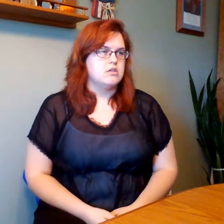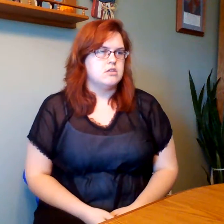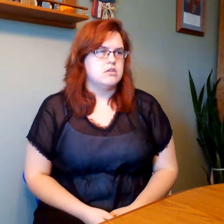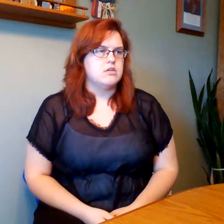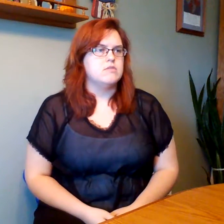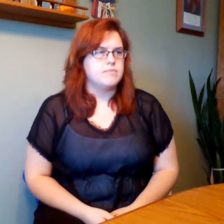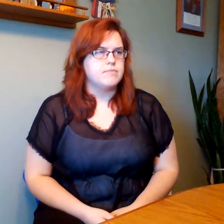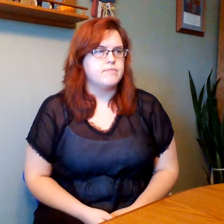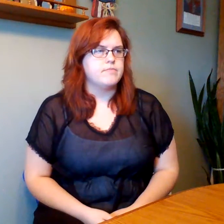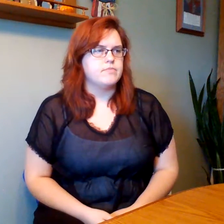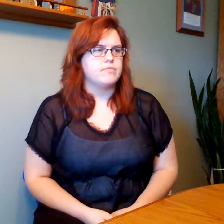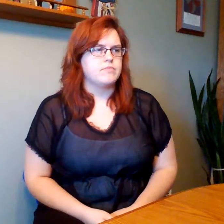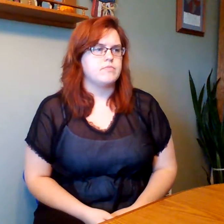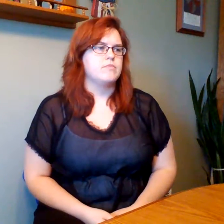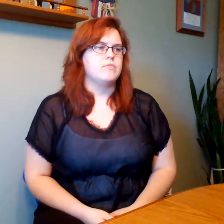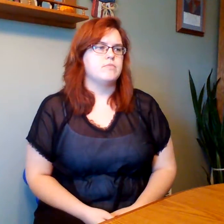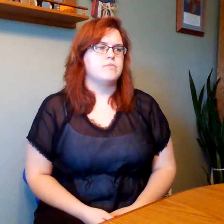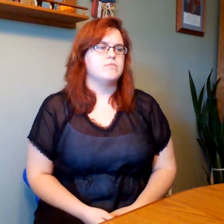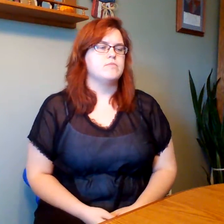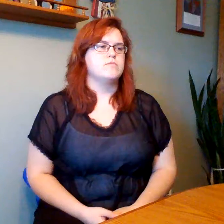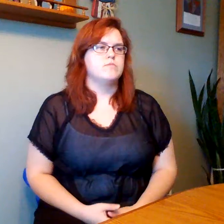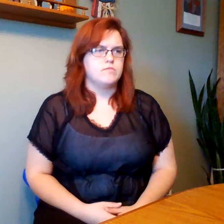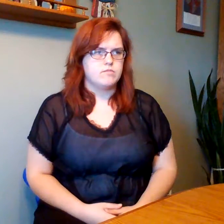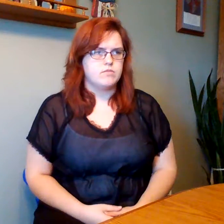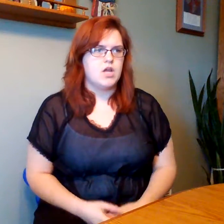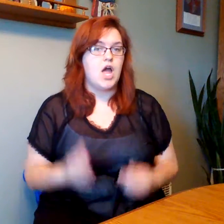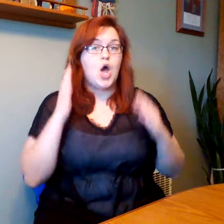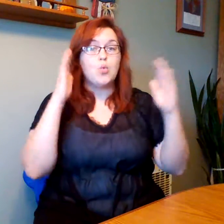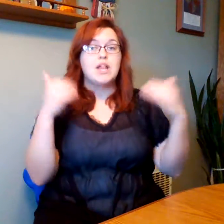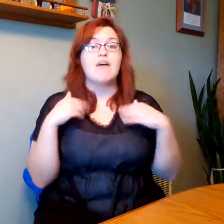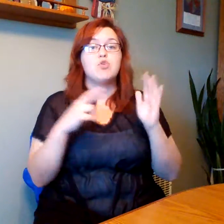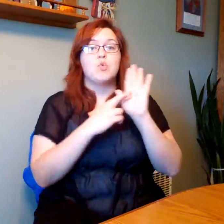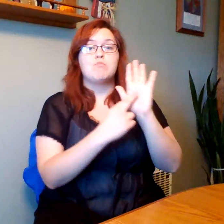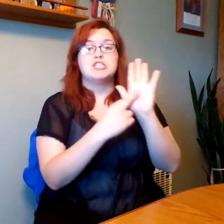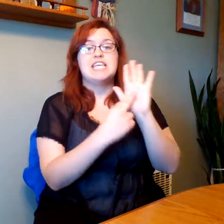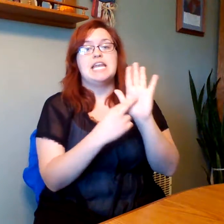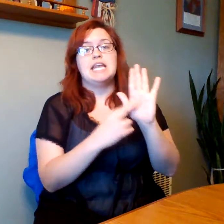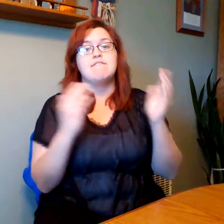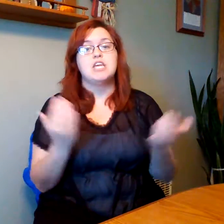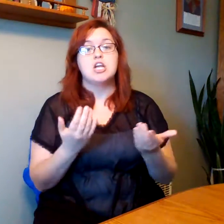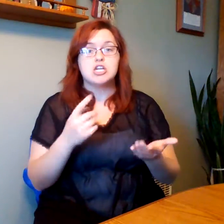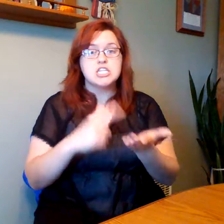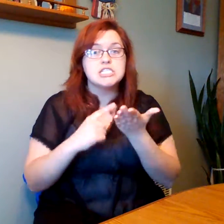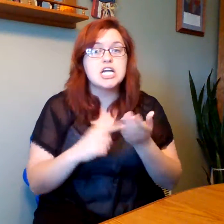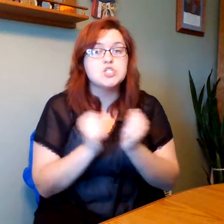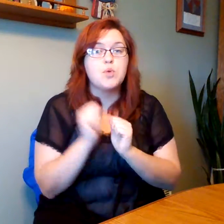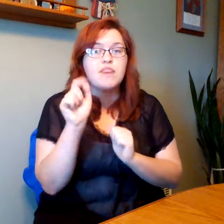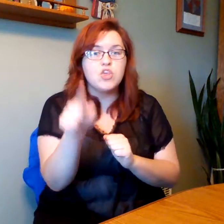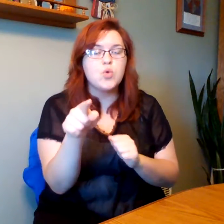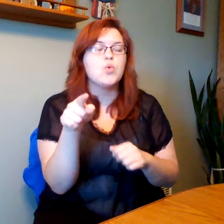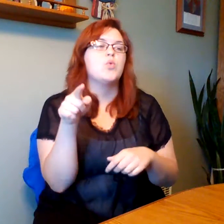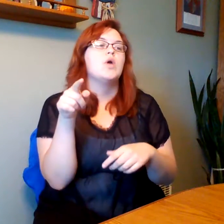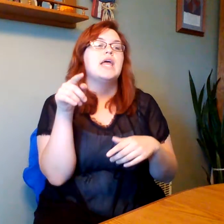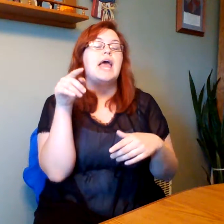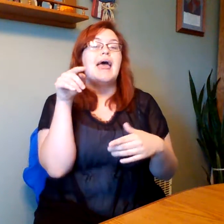Program here to talk to you at that time. But all the information that you need about RPP are on those